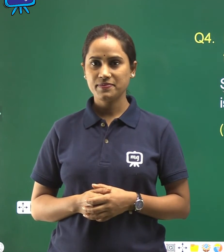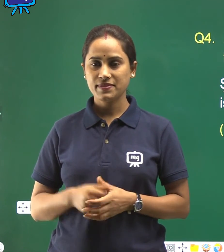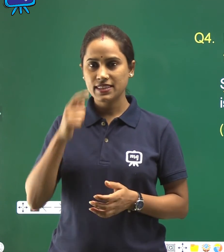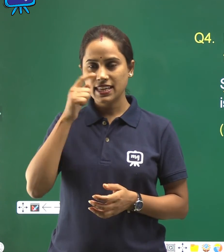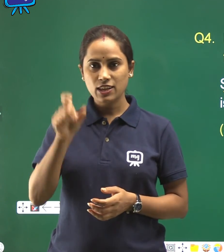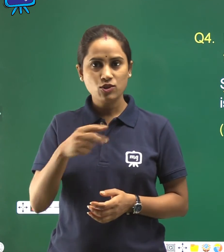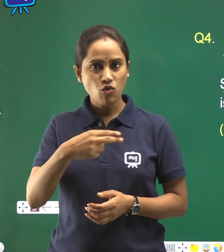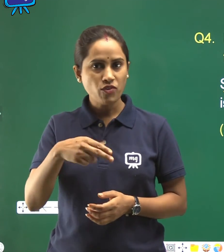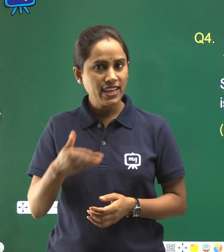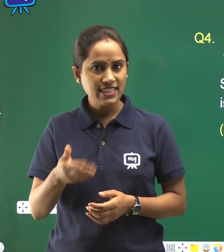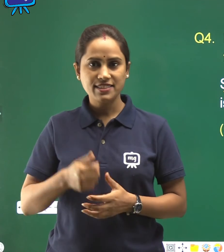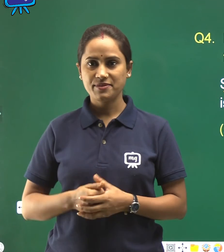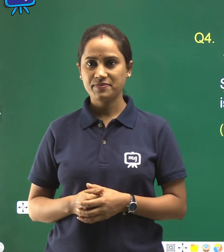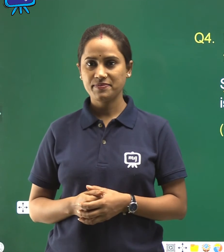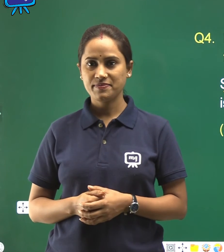Sophie's